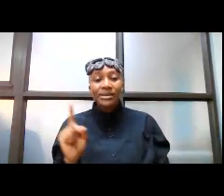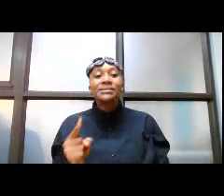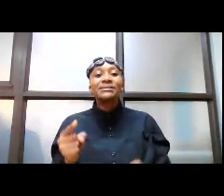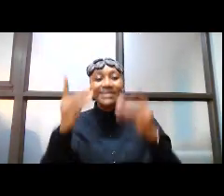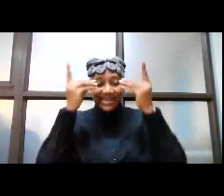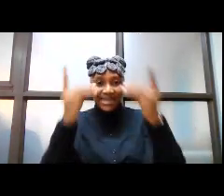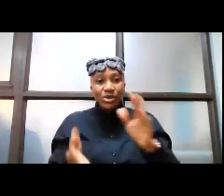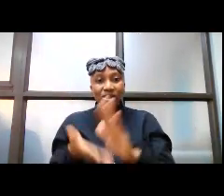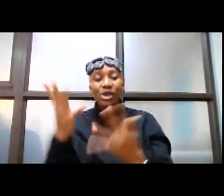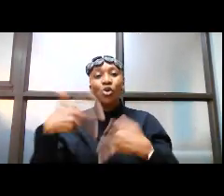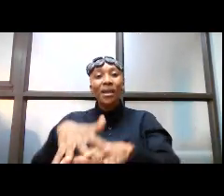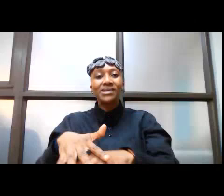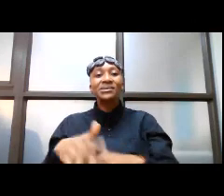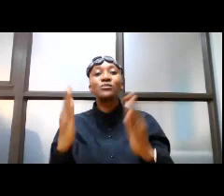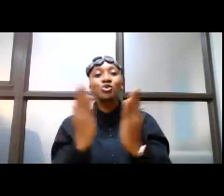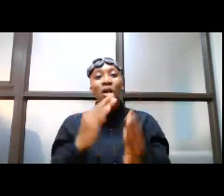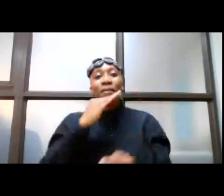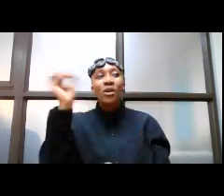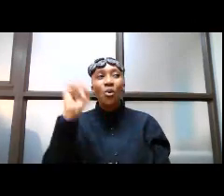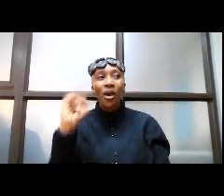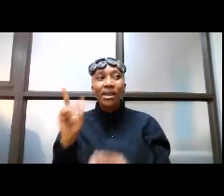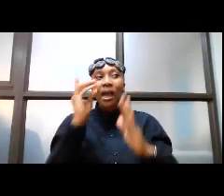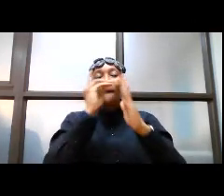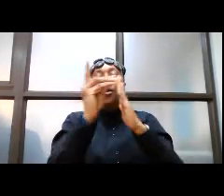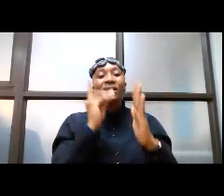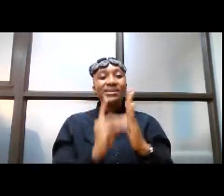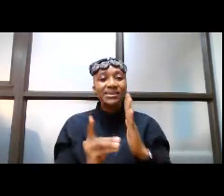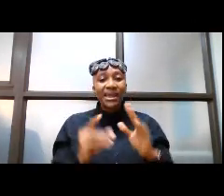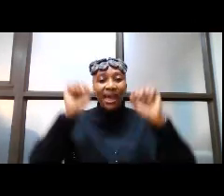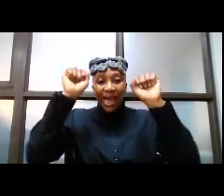the policy allows them